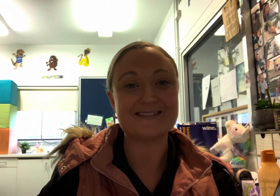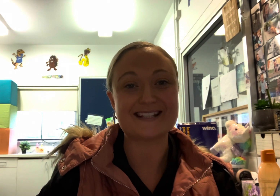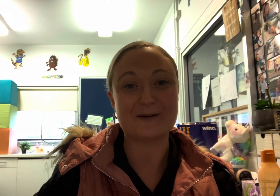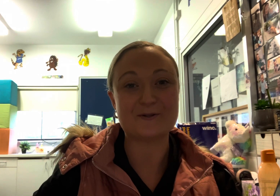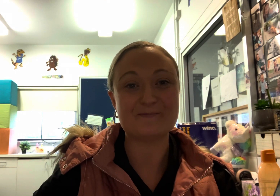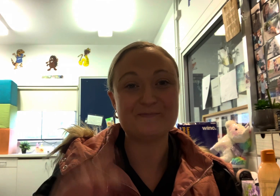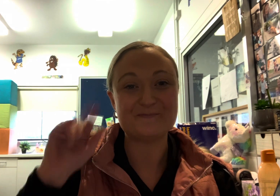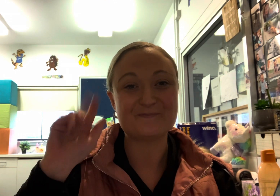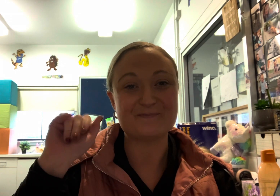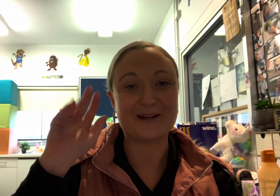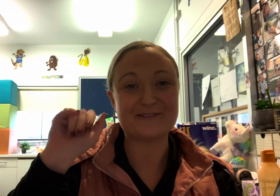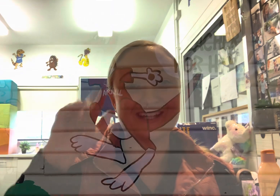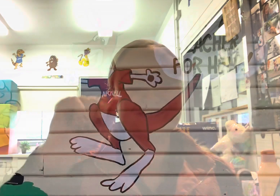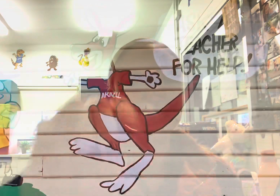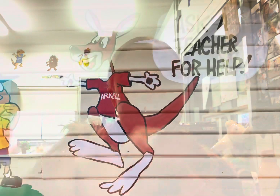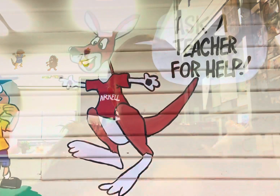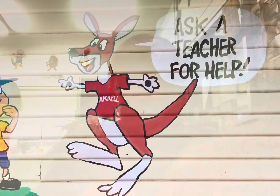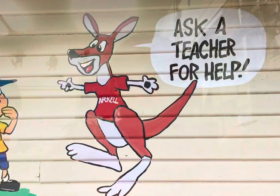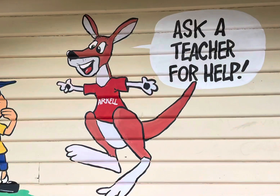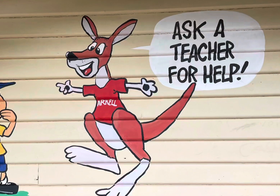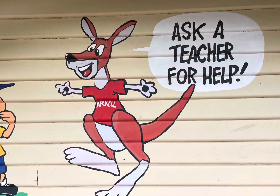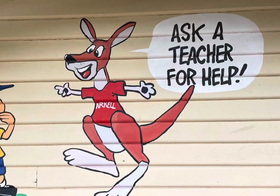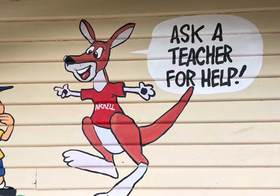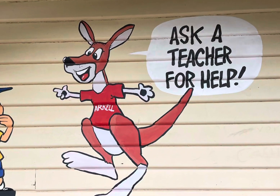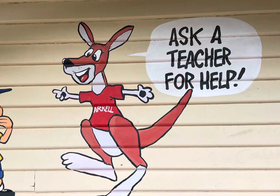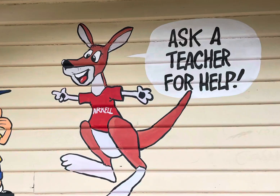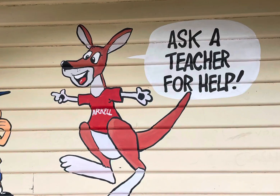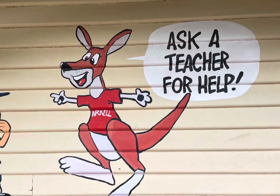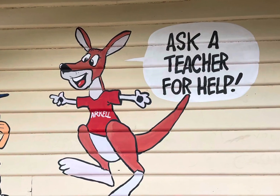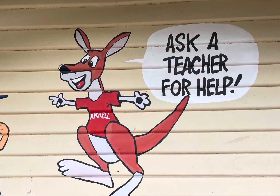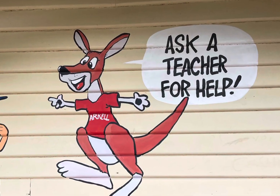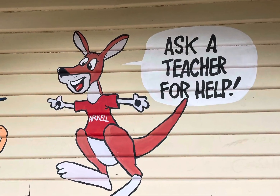everyone. Stay warm. Bye for now.